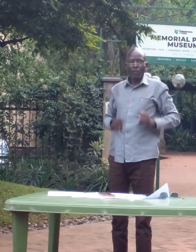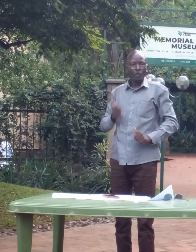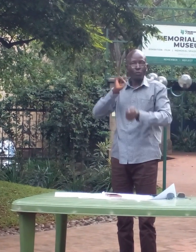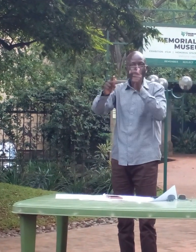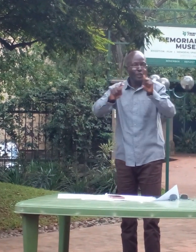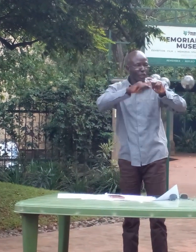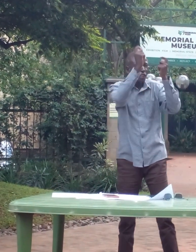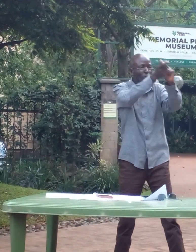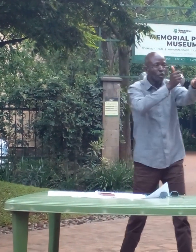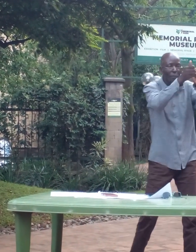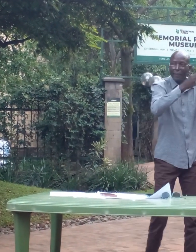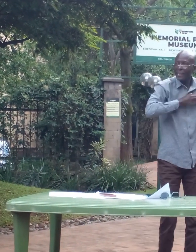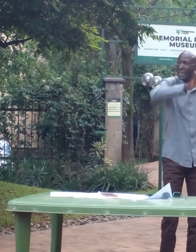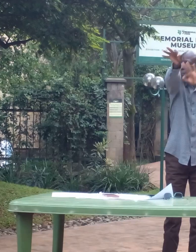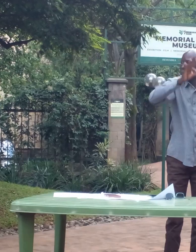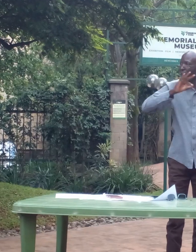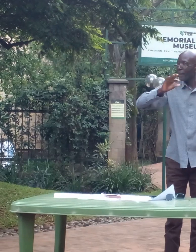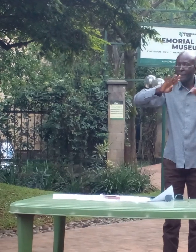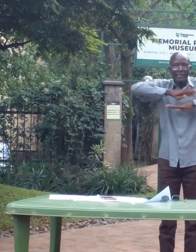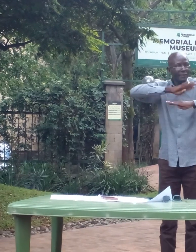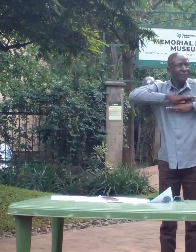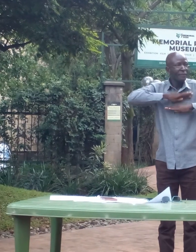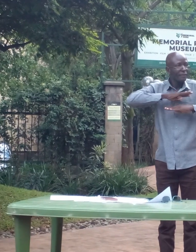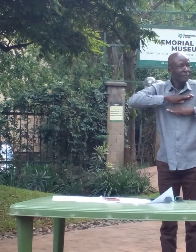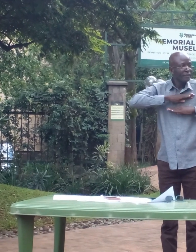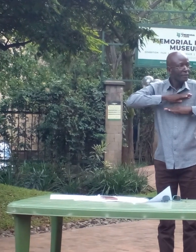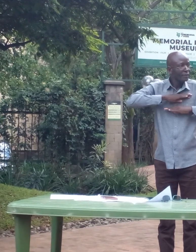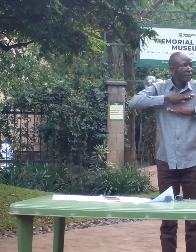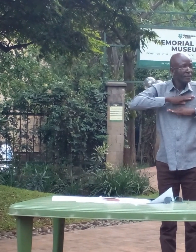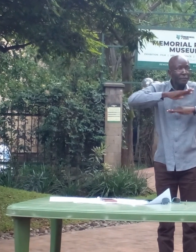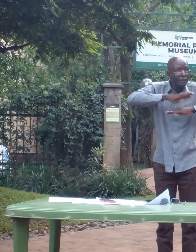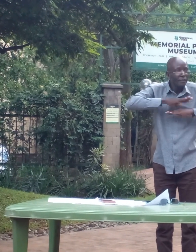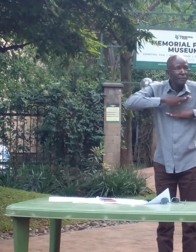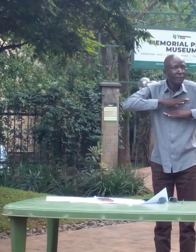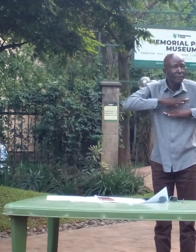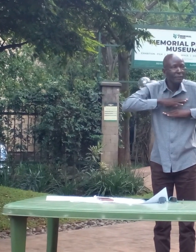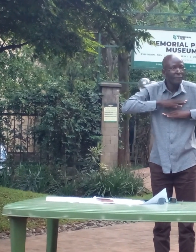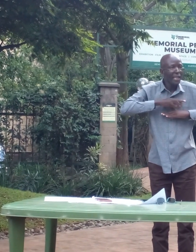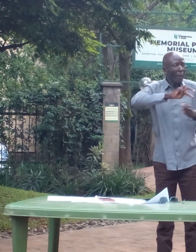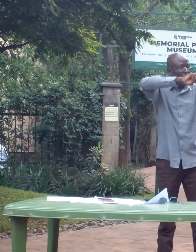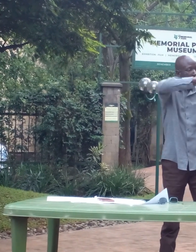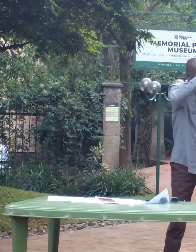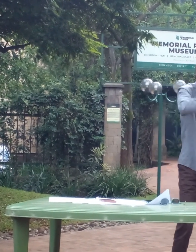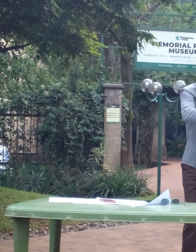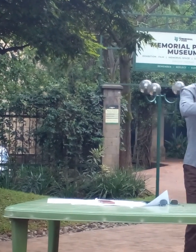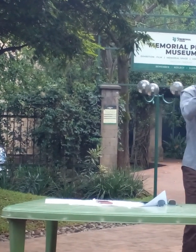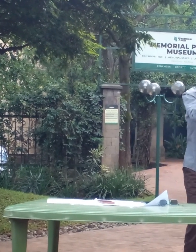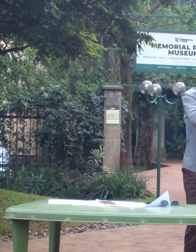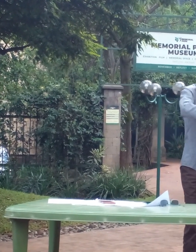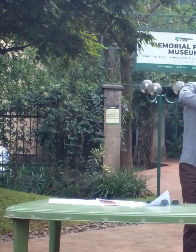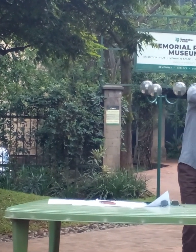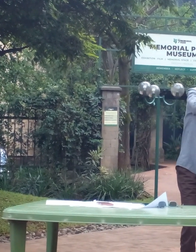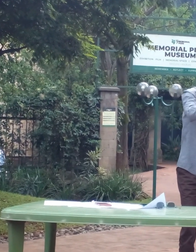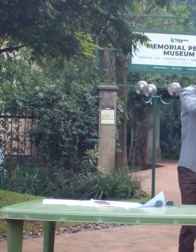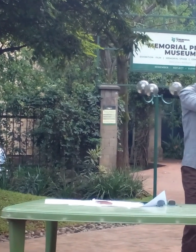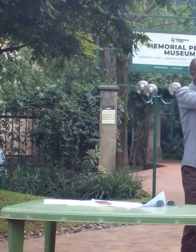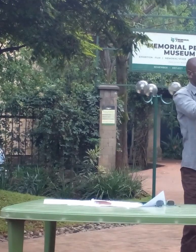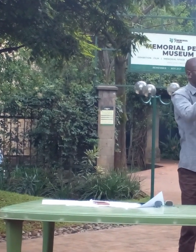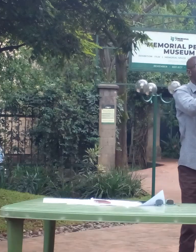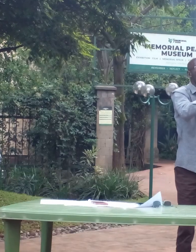talking about individual sports, team sports are explained, it's enough, right? It's enough, right? So football